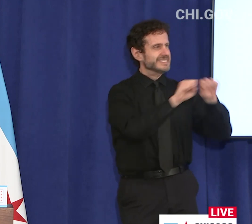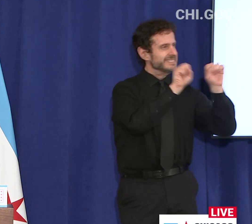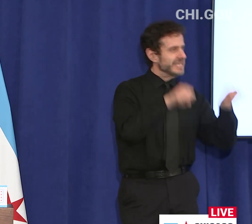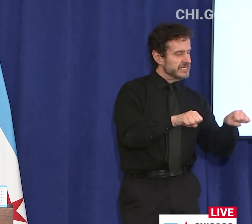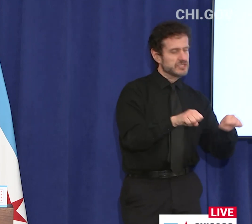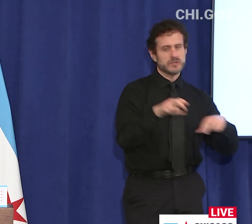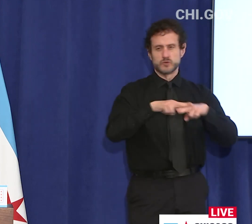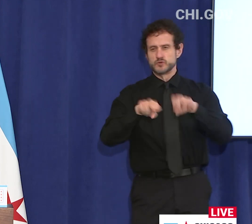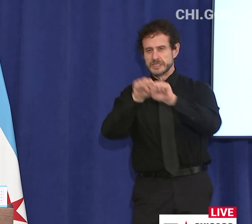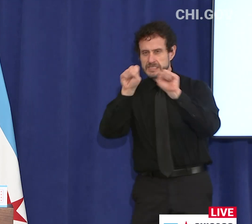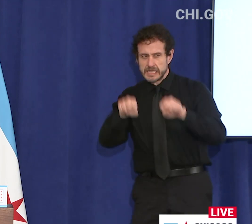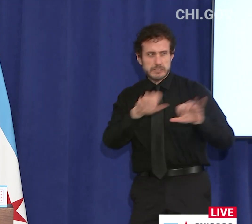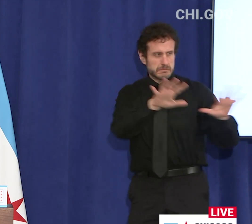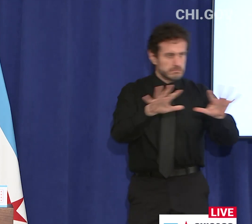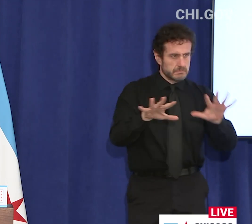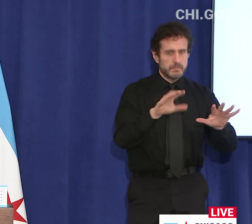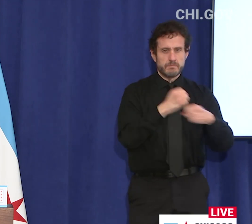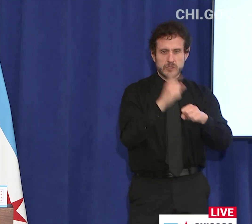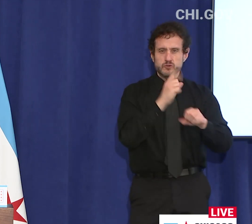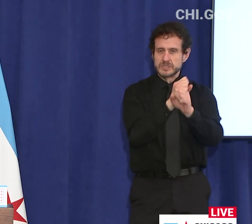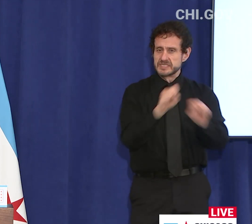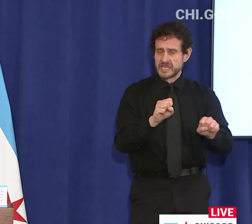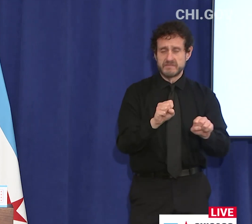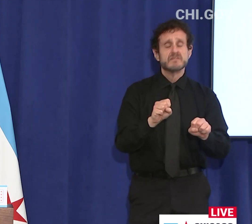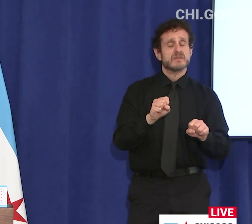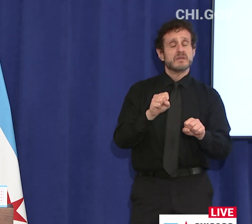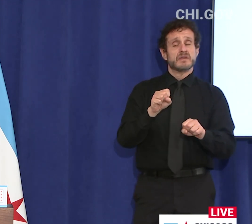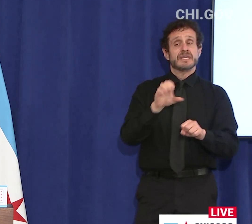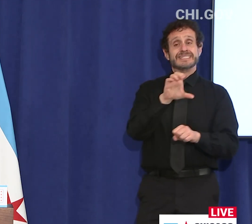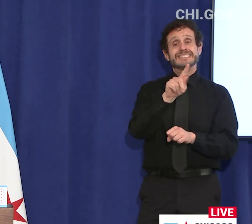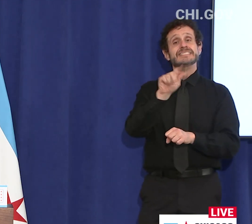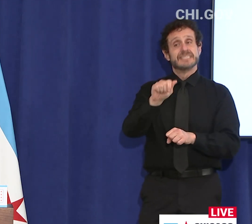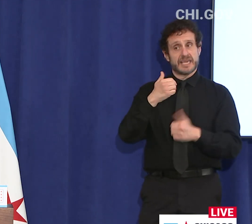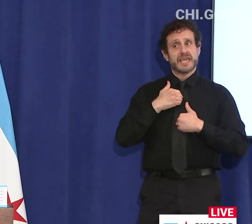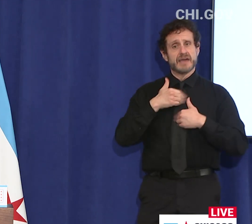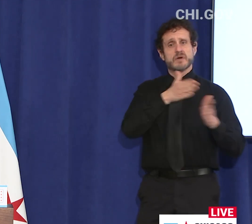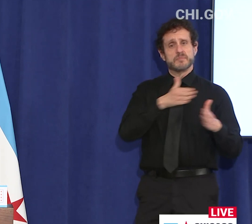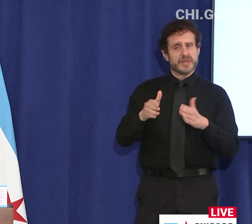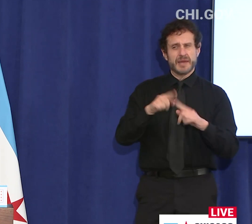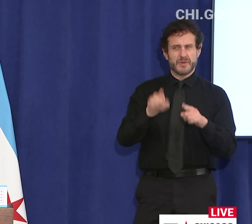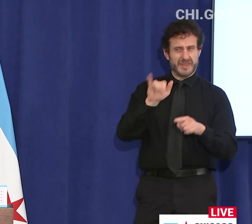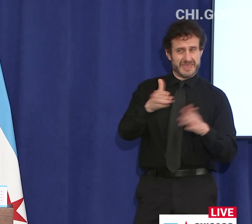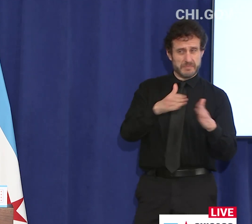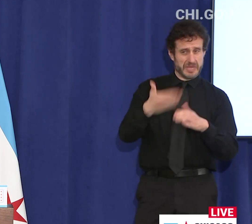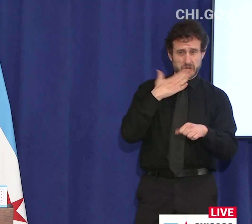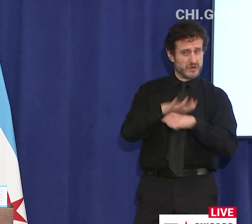plan, but we don't know what those plans are going to be sufficient until we really kind of